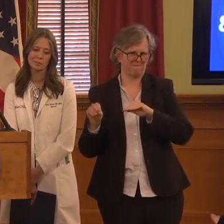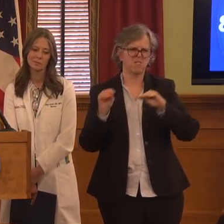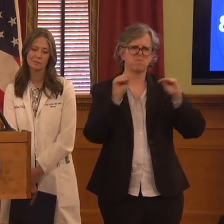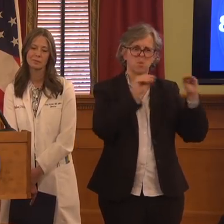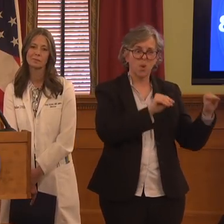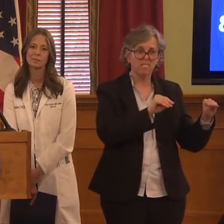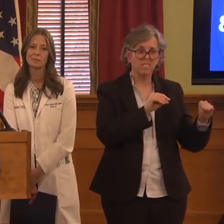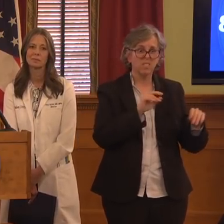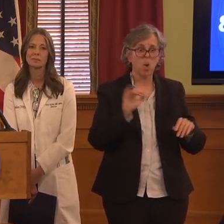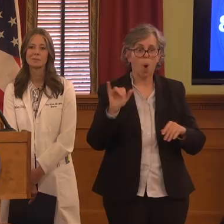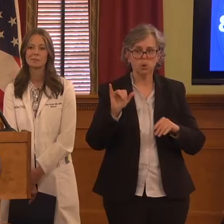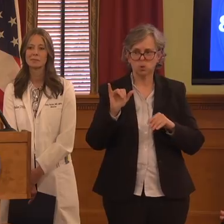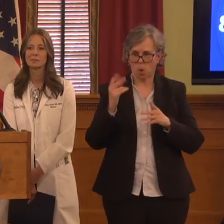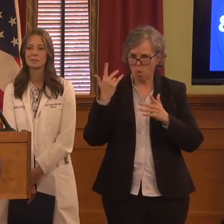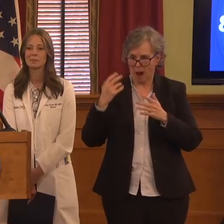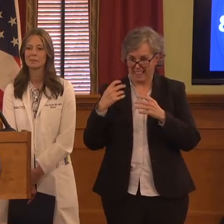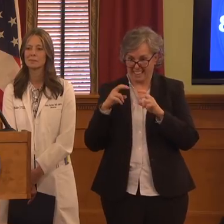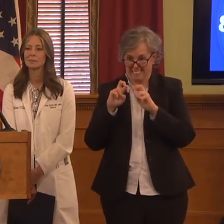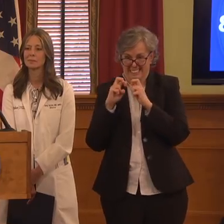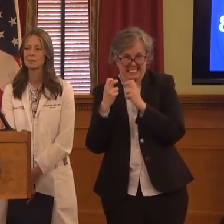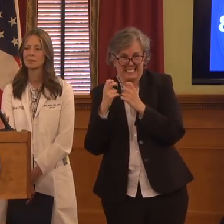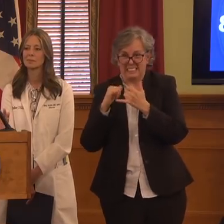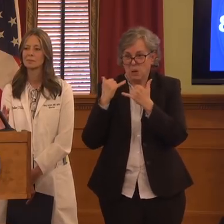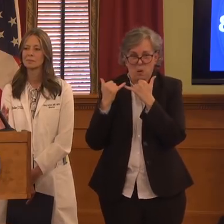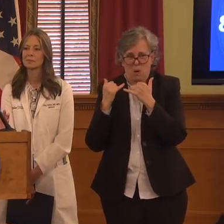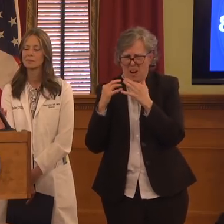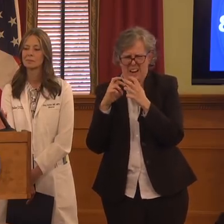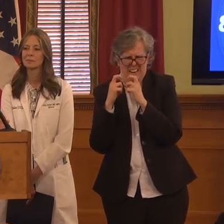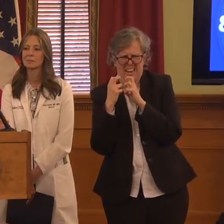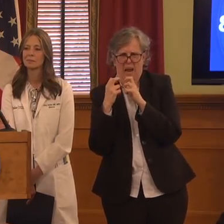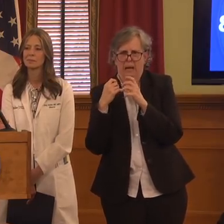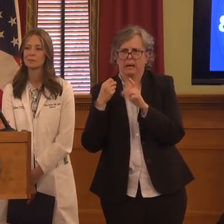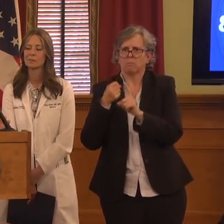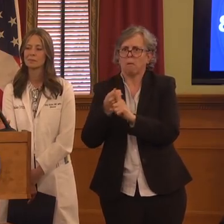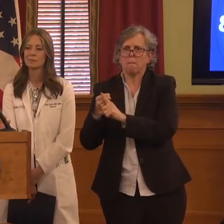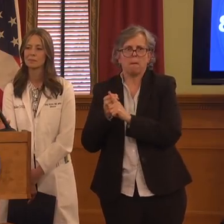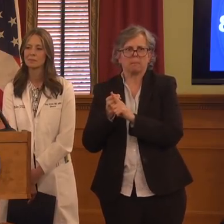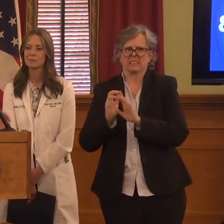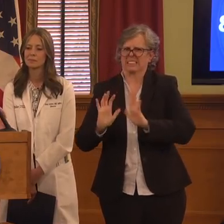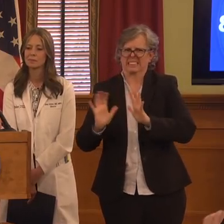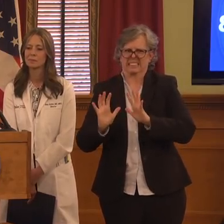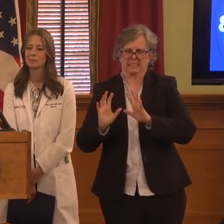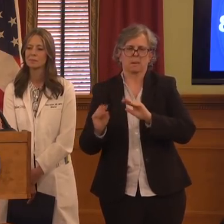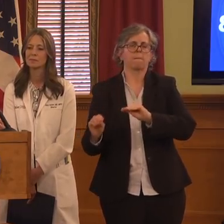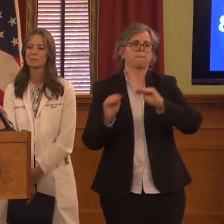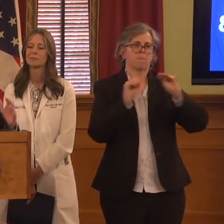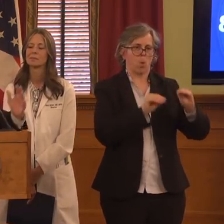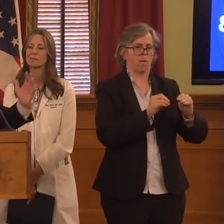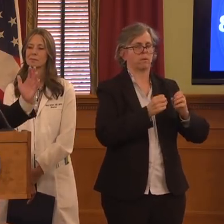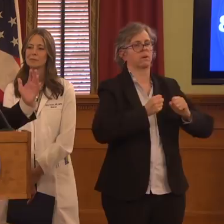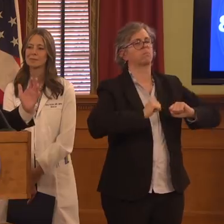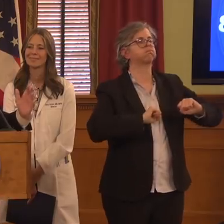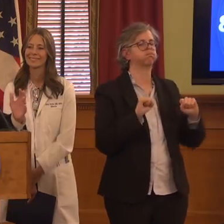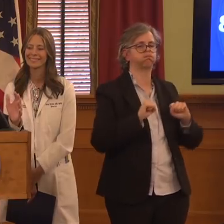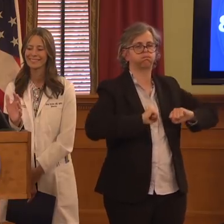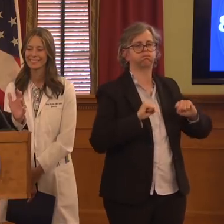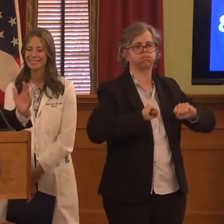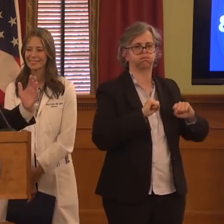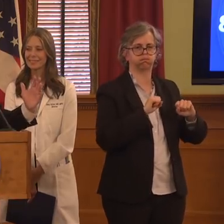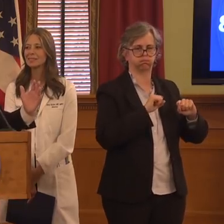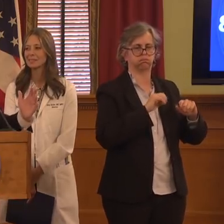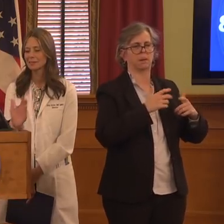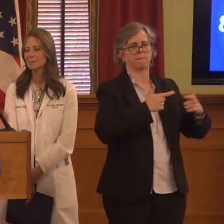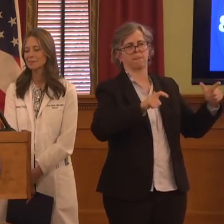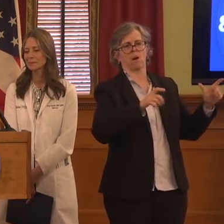question of their safety. People should not be working that close. And so they have now a big room, a